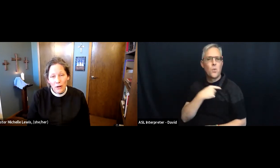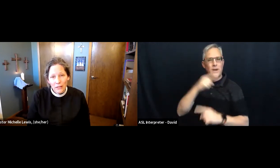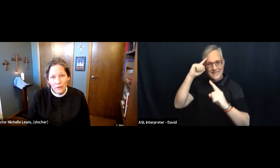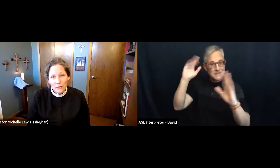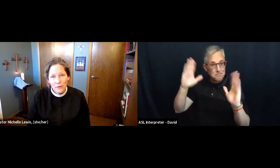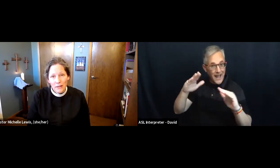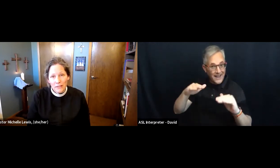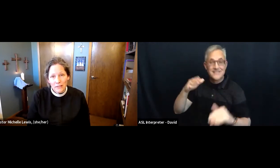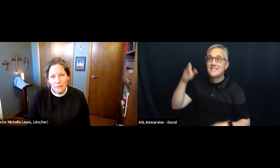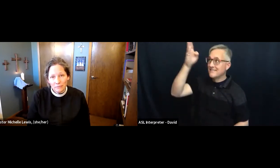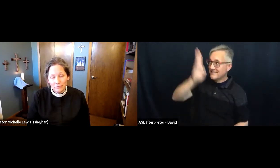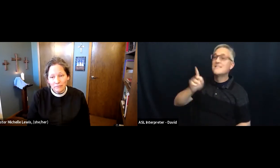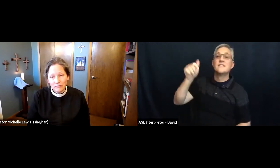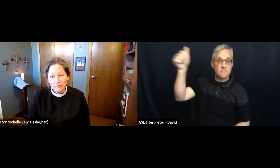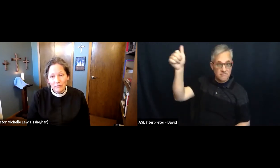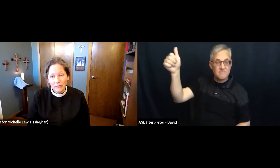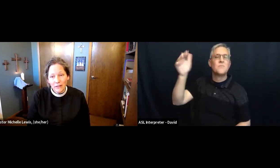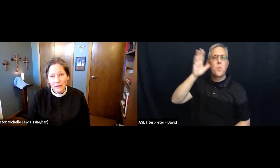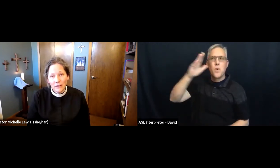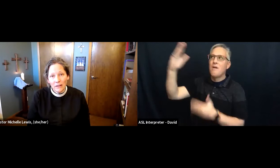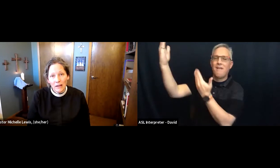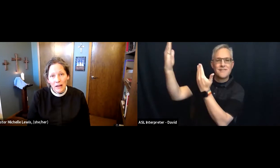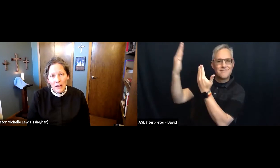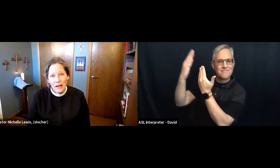to draw near to us.